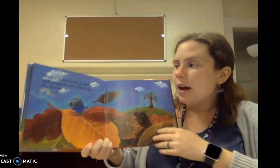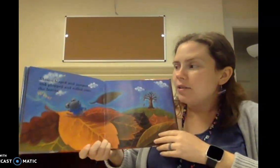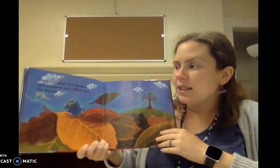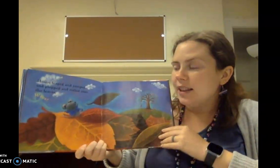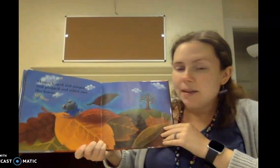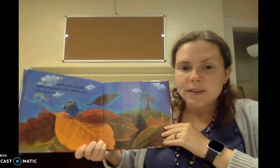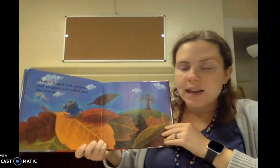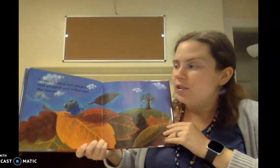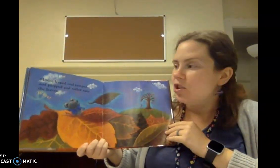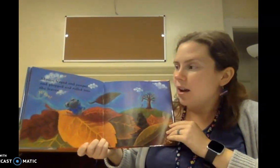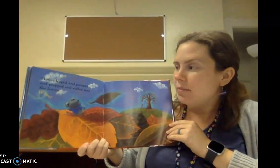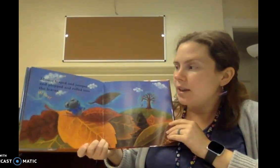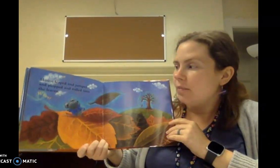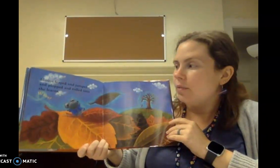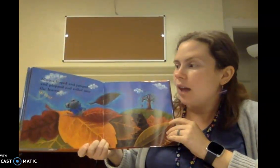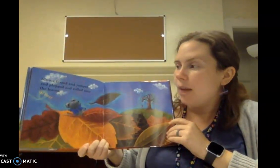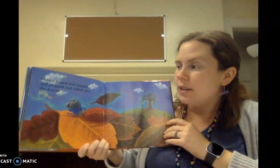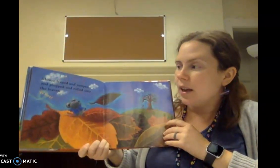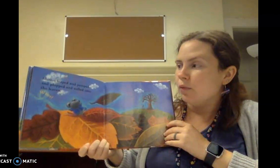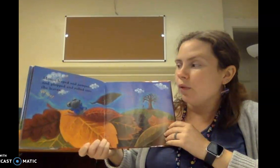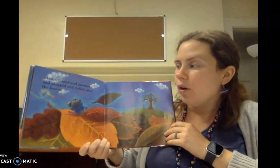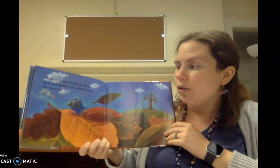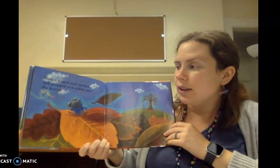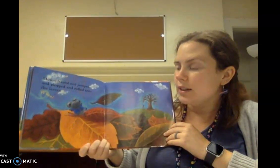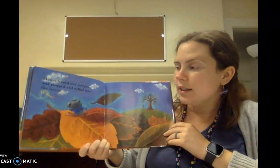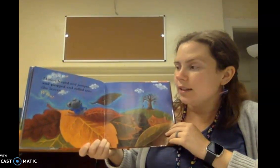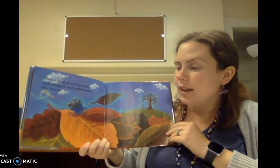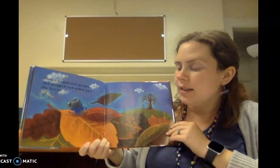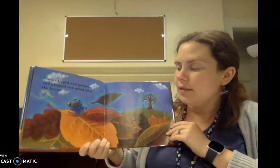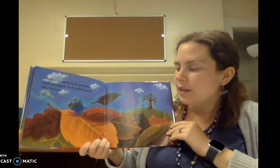Mouse leaped and jumped and plopped and rolled into the leaves.